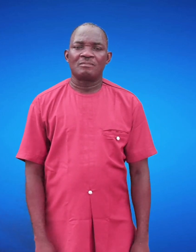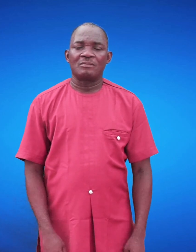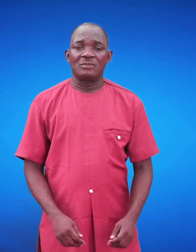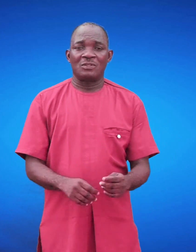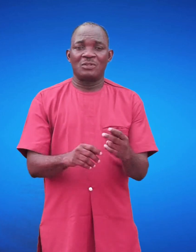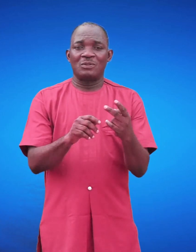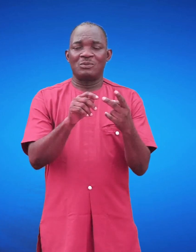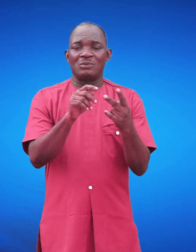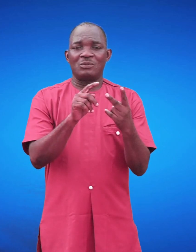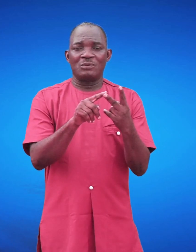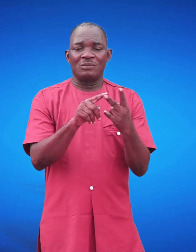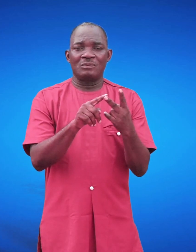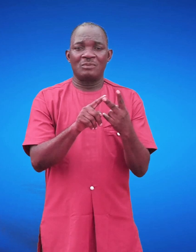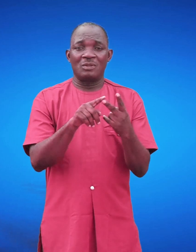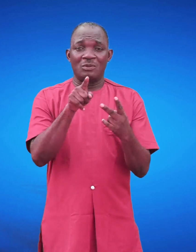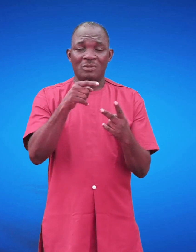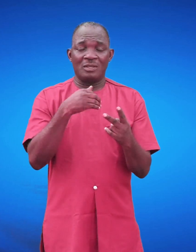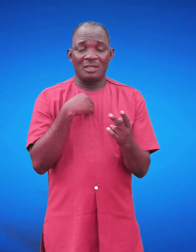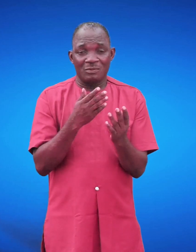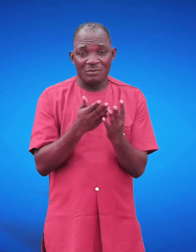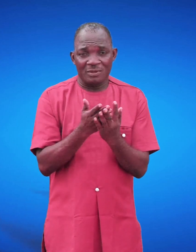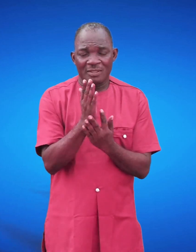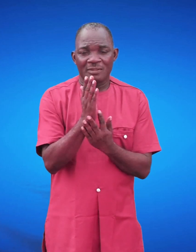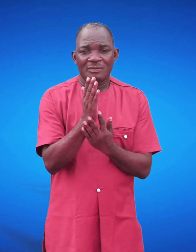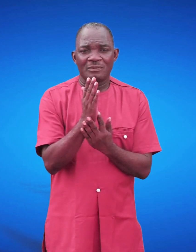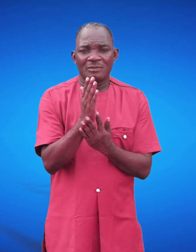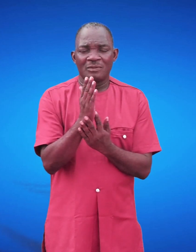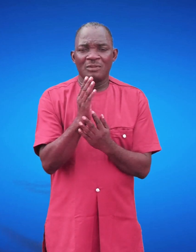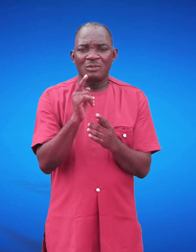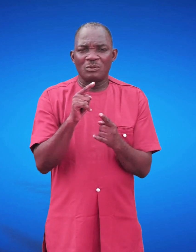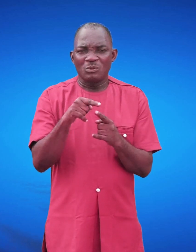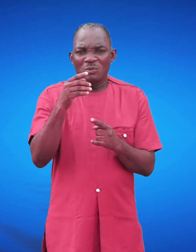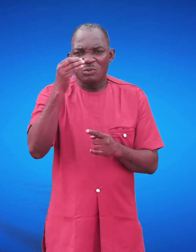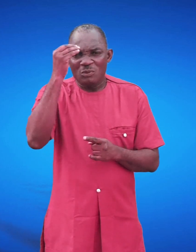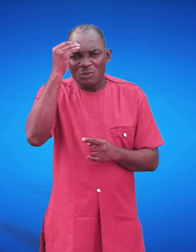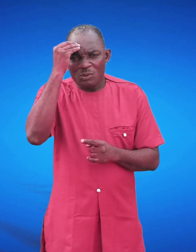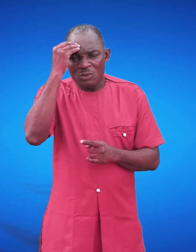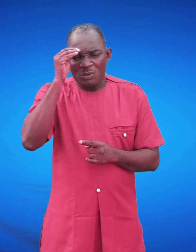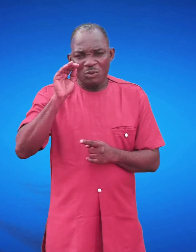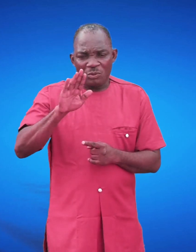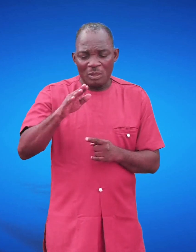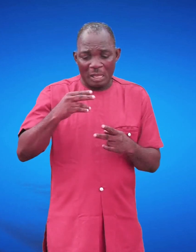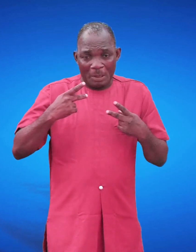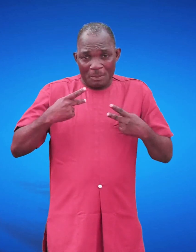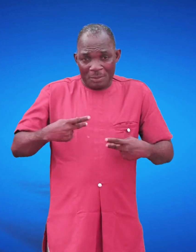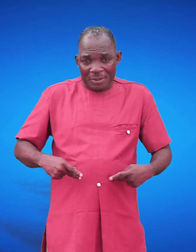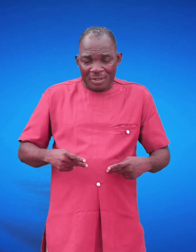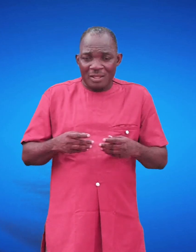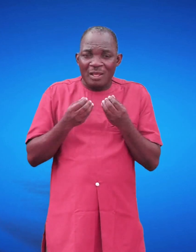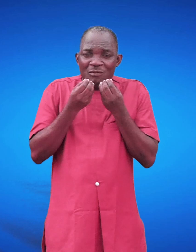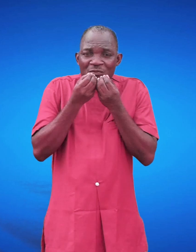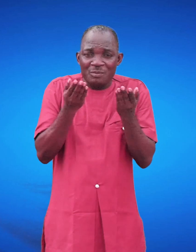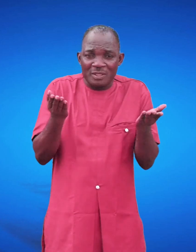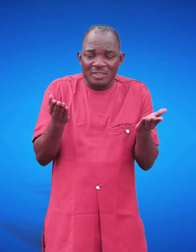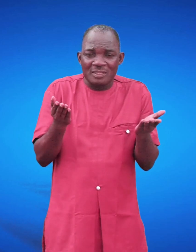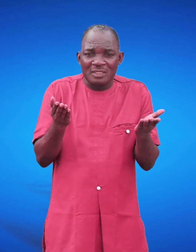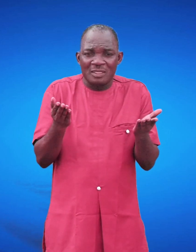2. You have the right to know that your personal information will be